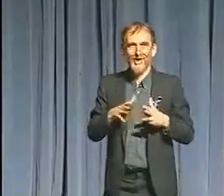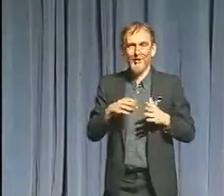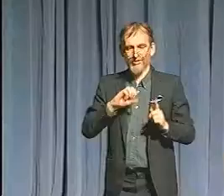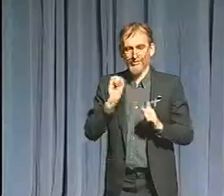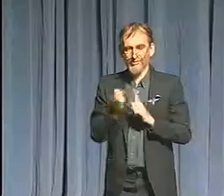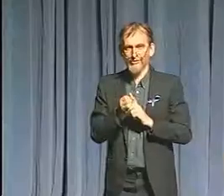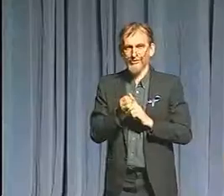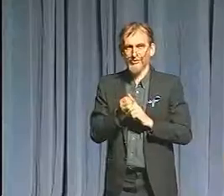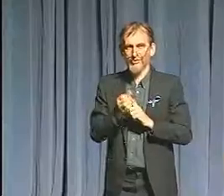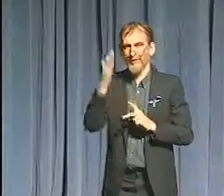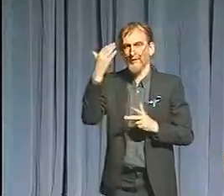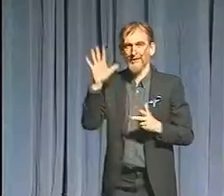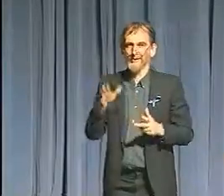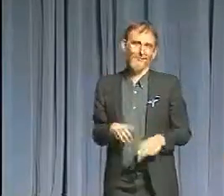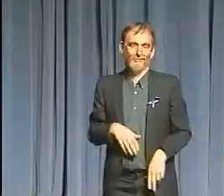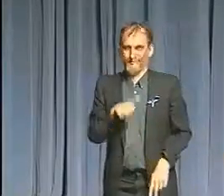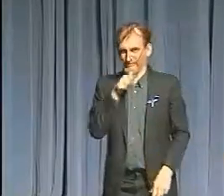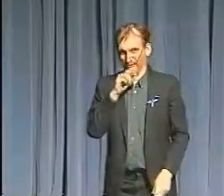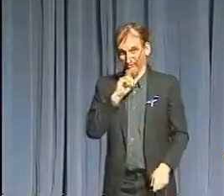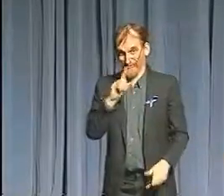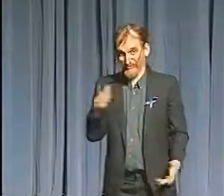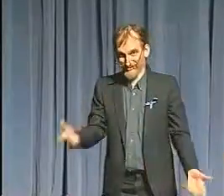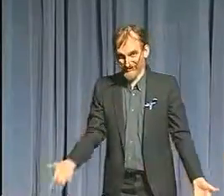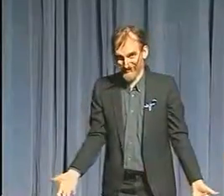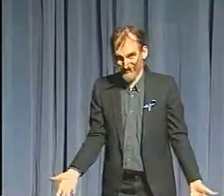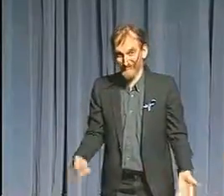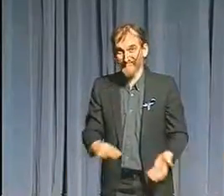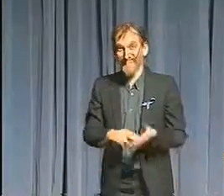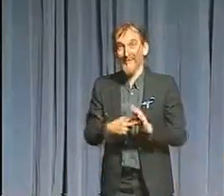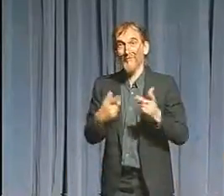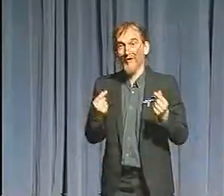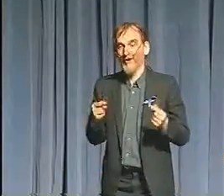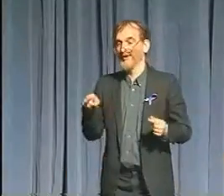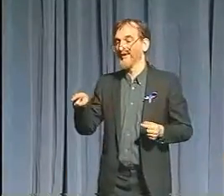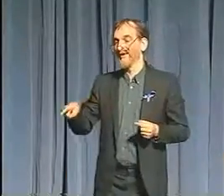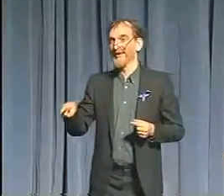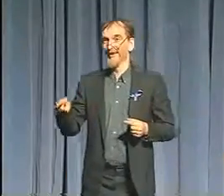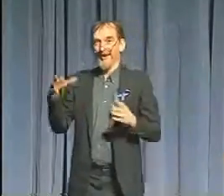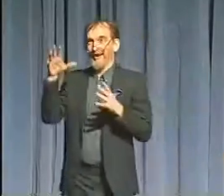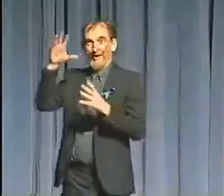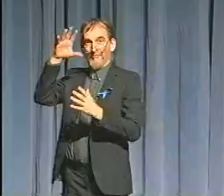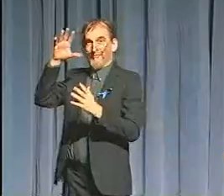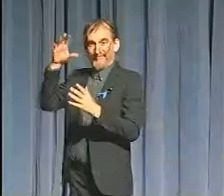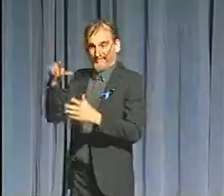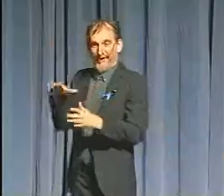But Americans, by being born in America, don't know everything there is to know about American history.